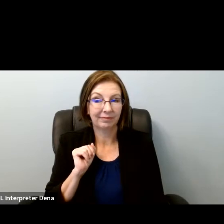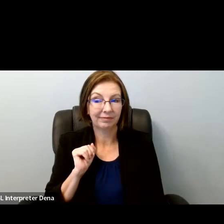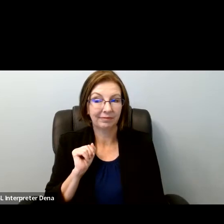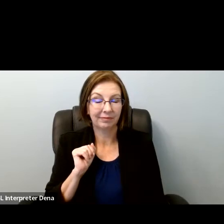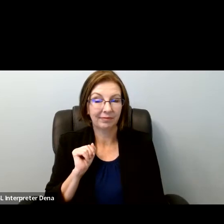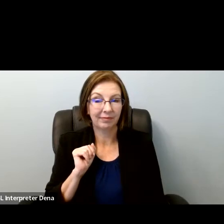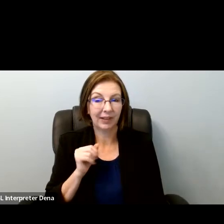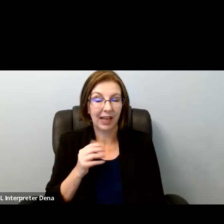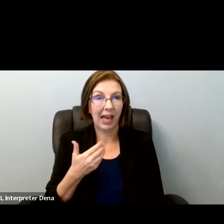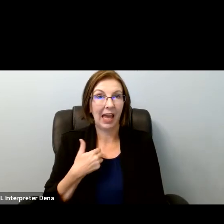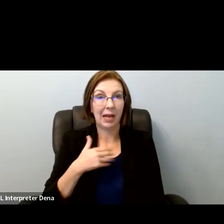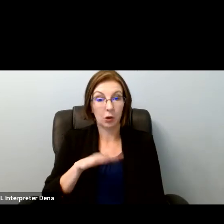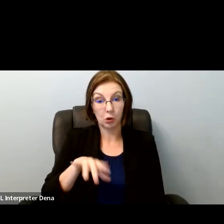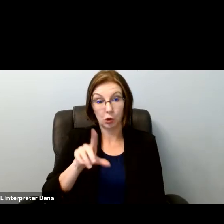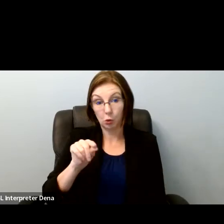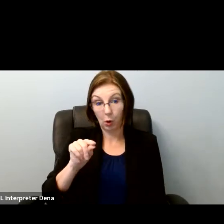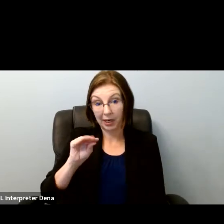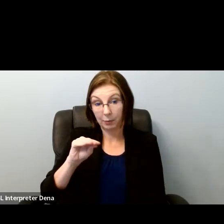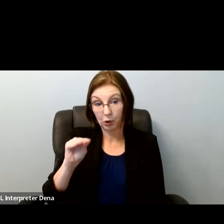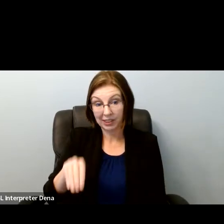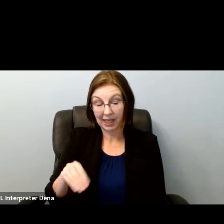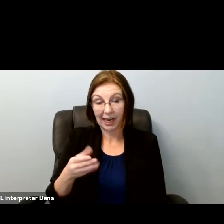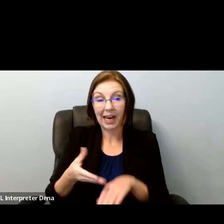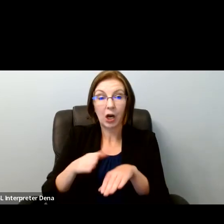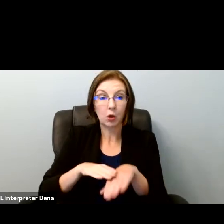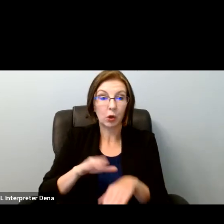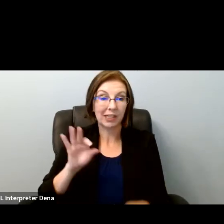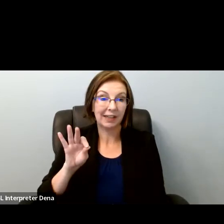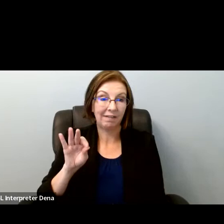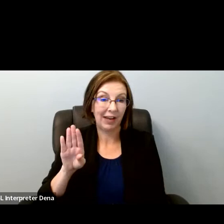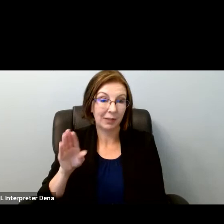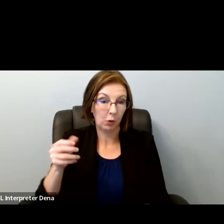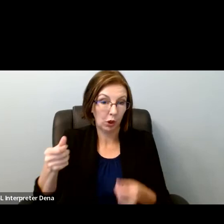And about 20% increase in our Facebook posts.